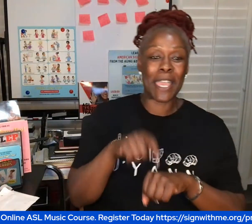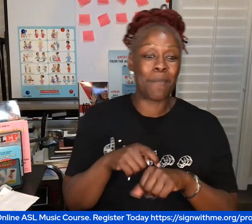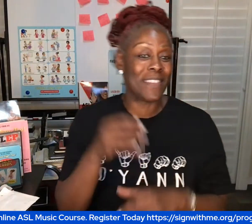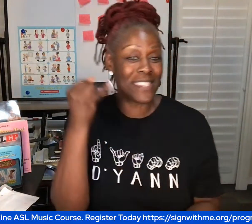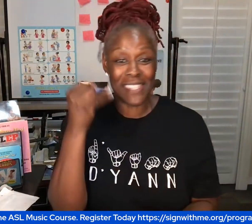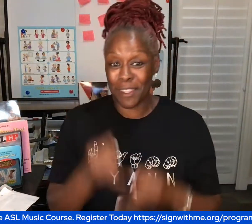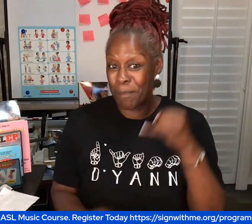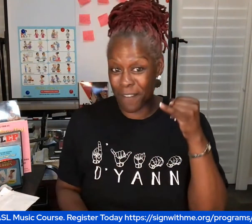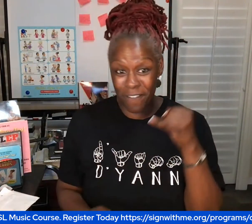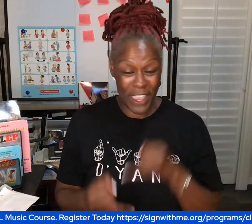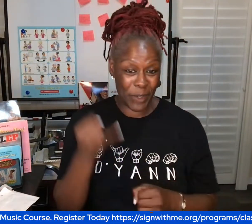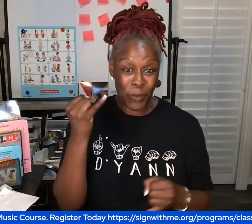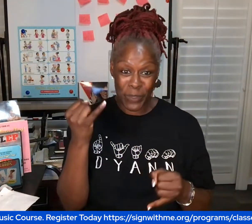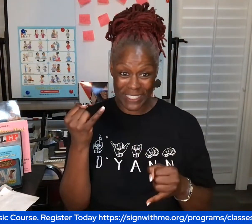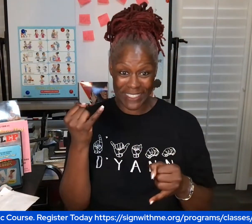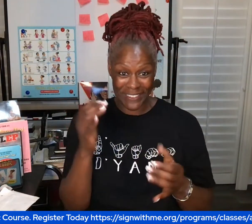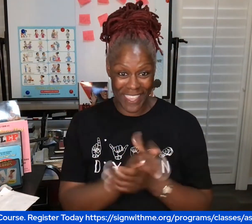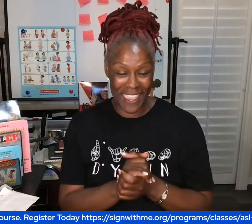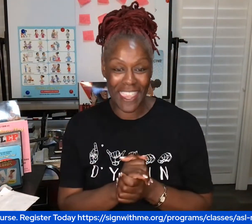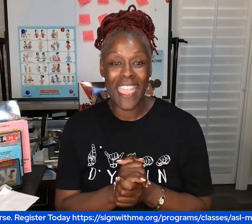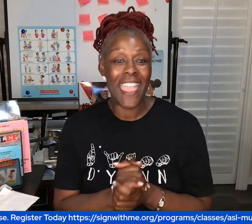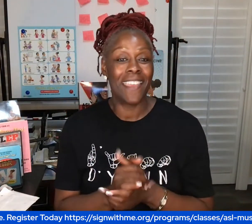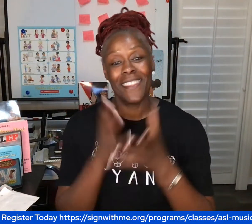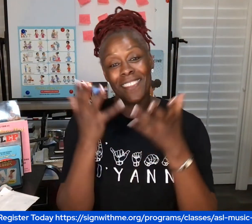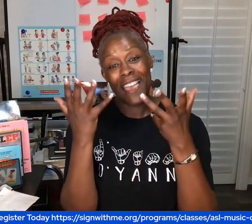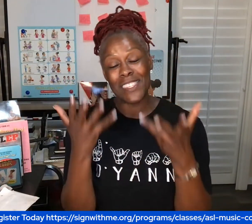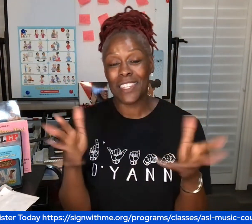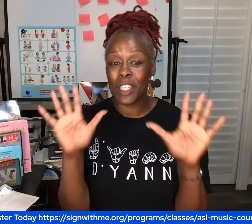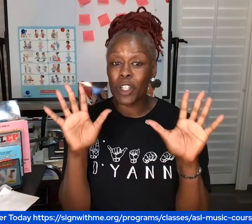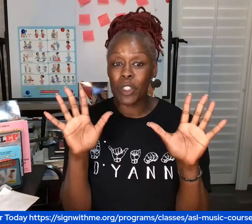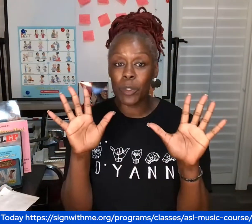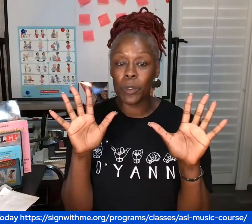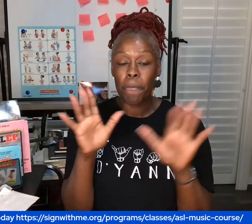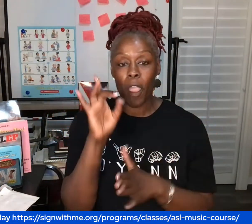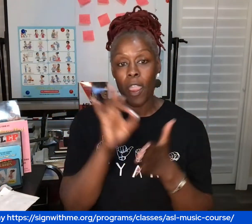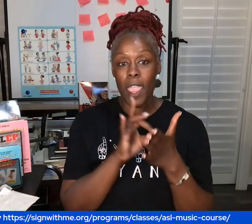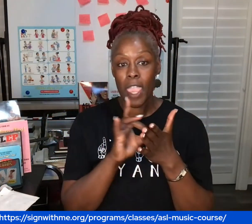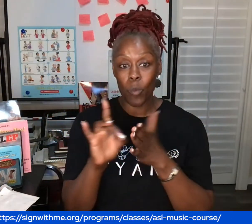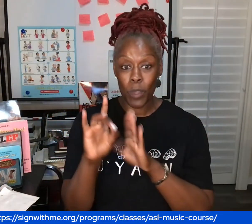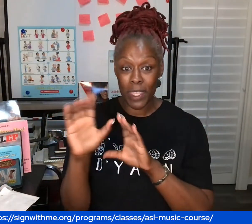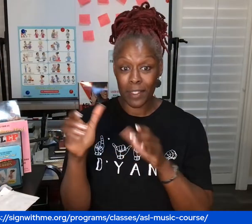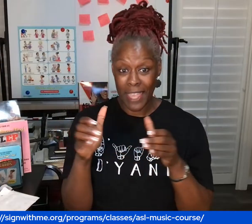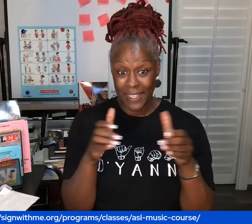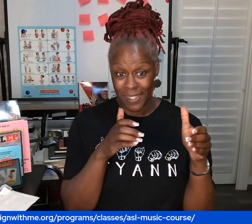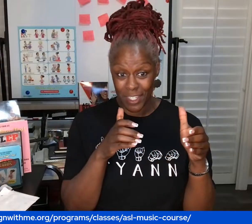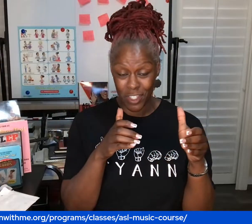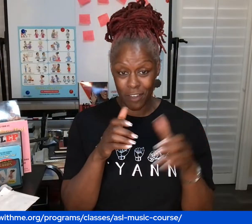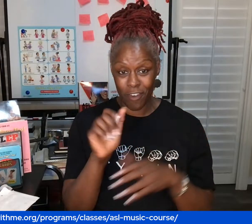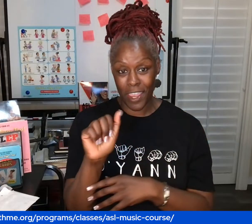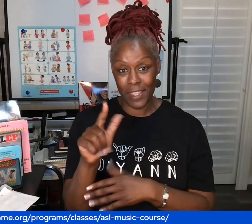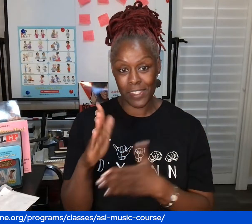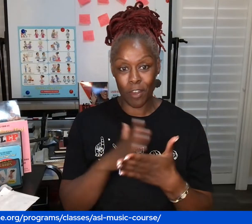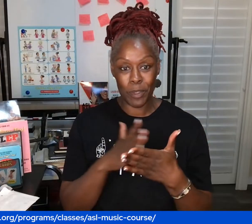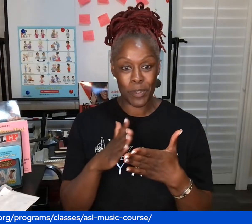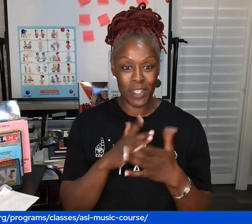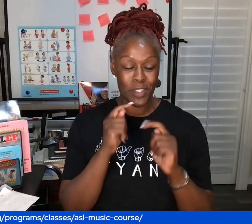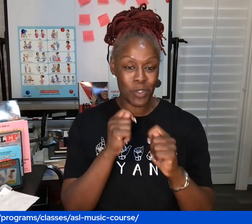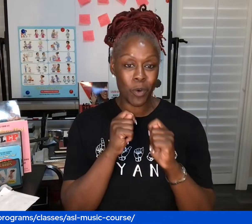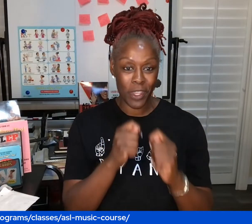and this is going to be the final one. Okay, and then that's going to conclude our 8-week class session of our ASL music